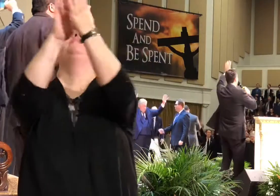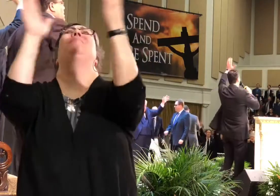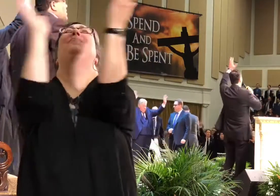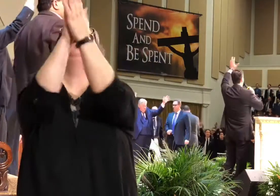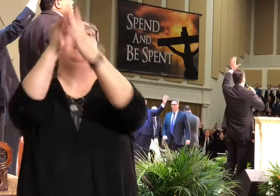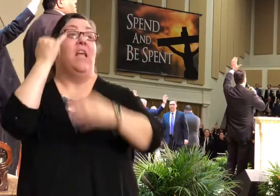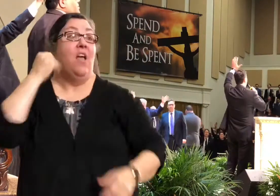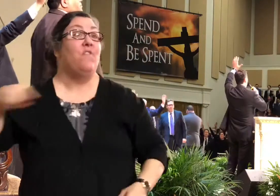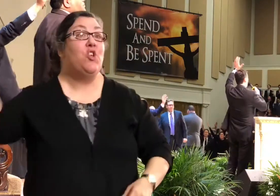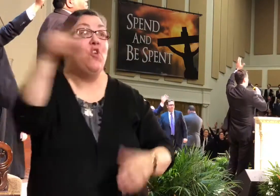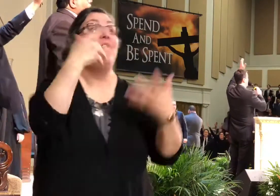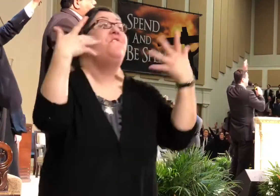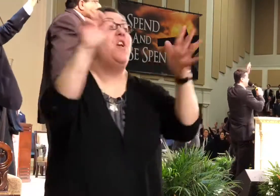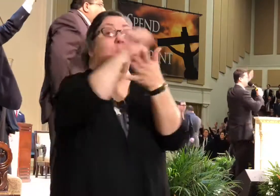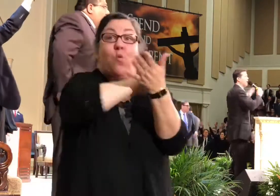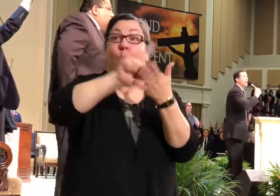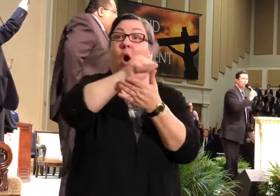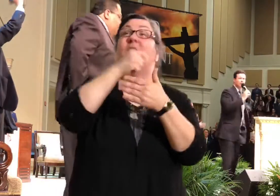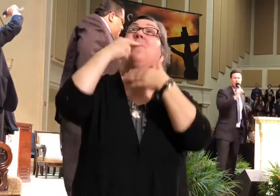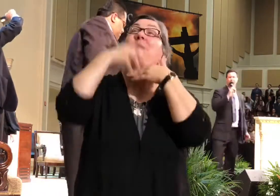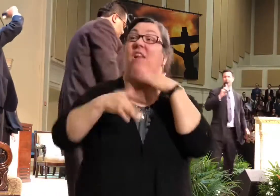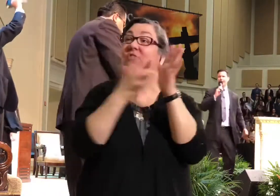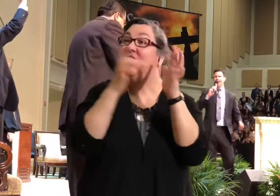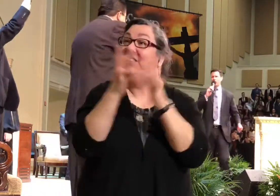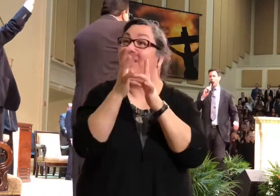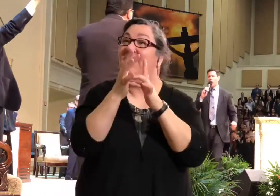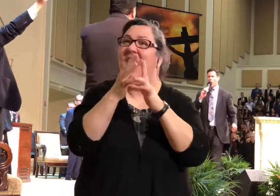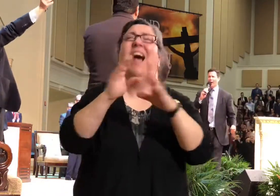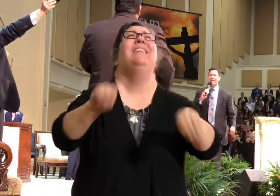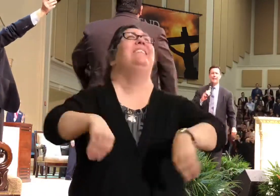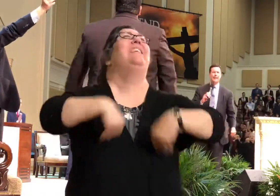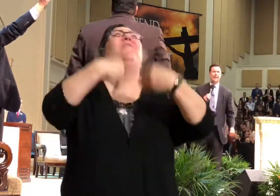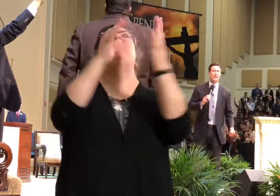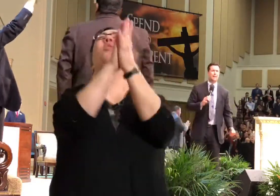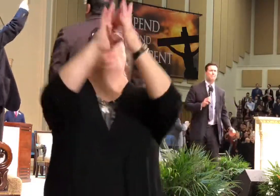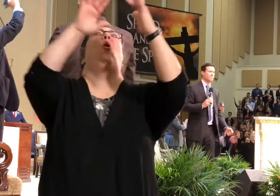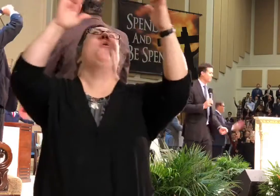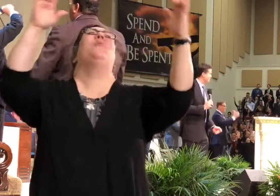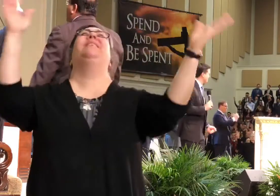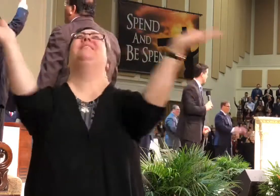If you've been washed in the blood of Jesus, just give Him a little glory.